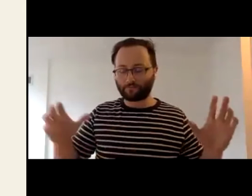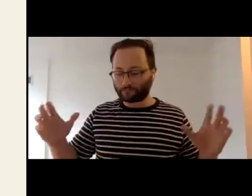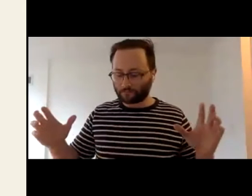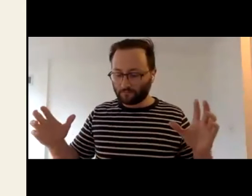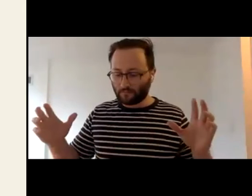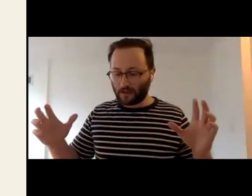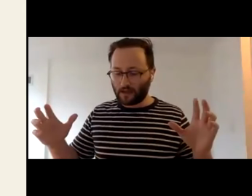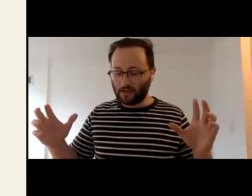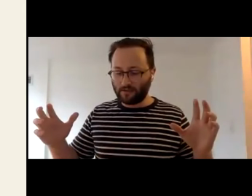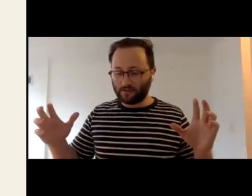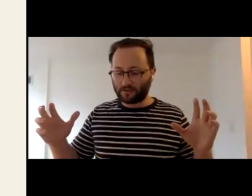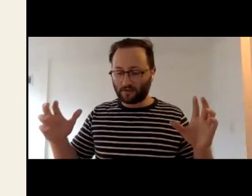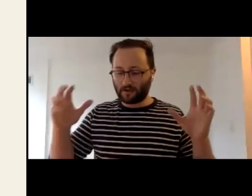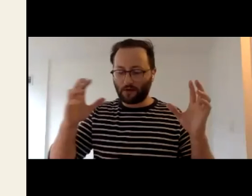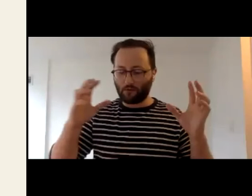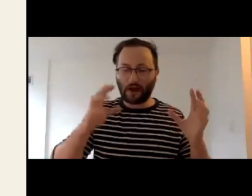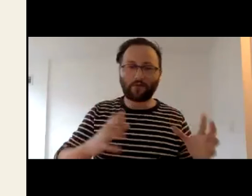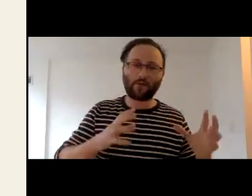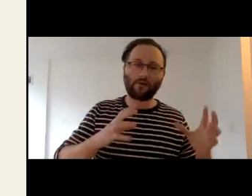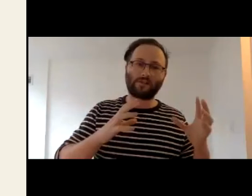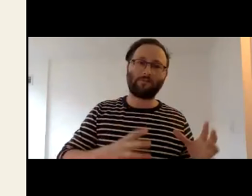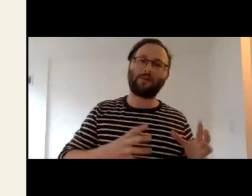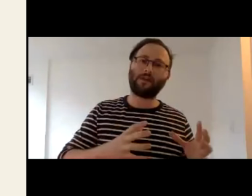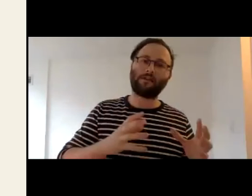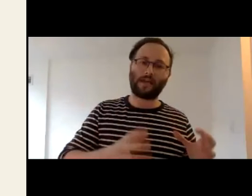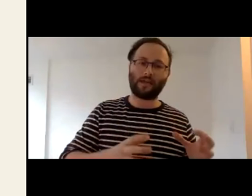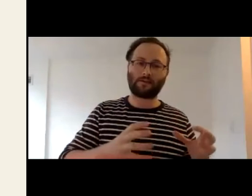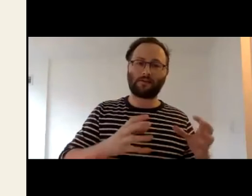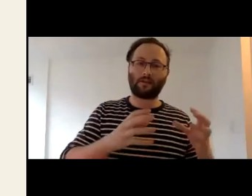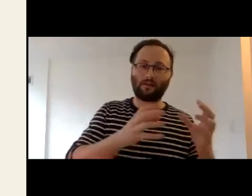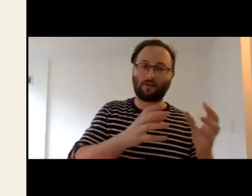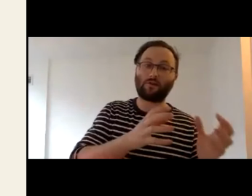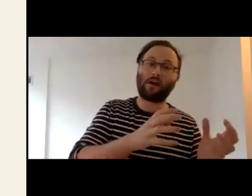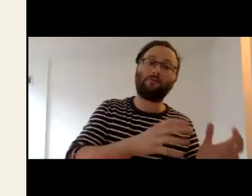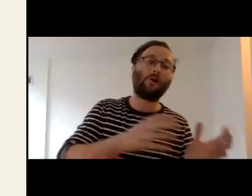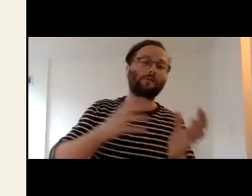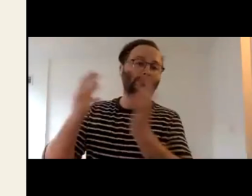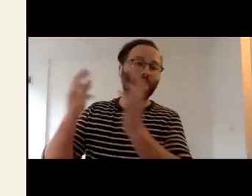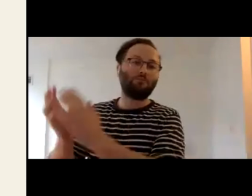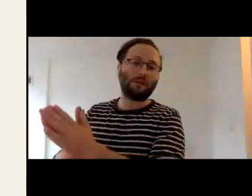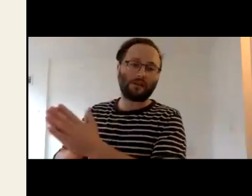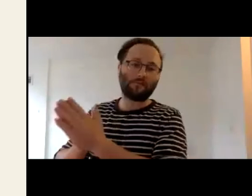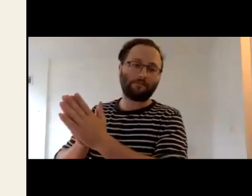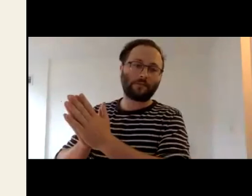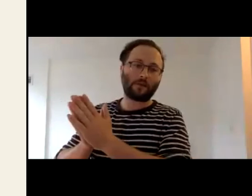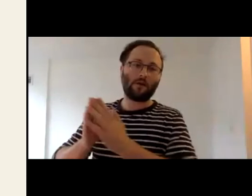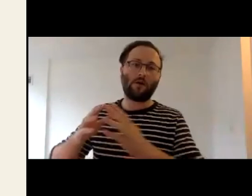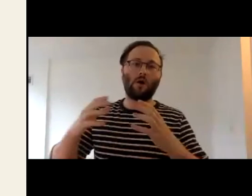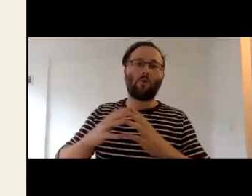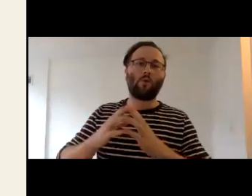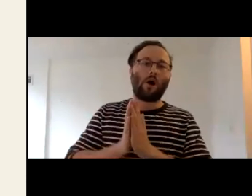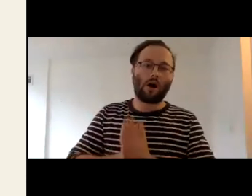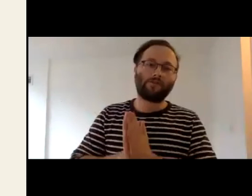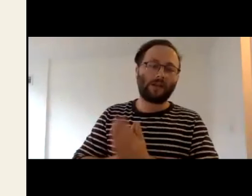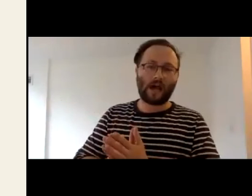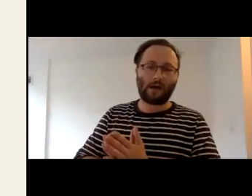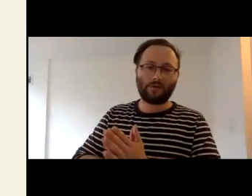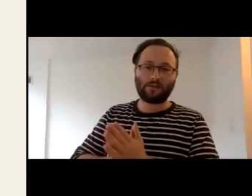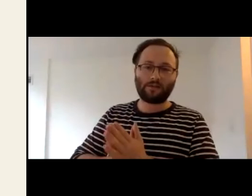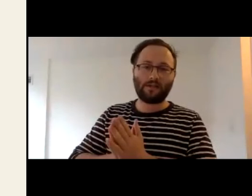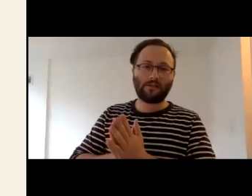here is whenever something evolves to a new medium, what